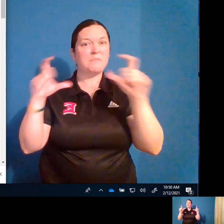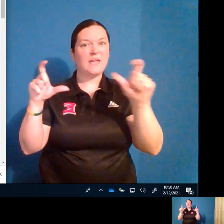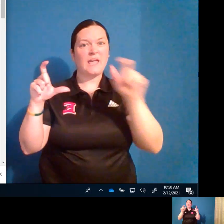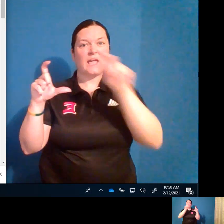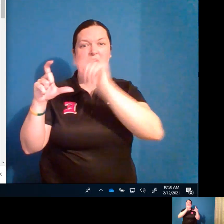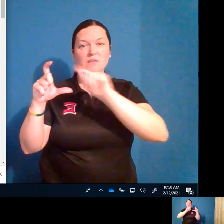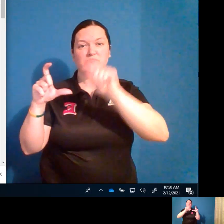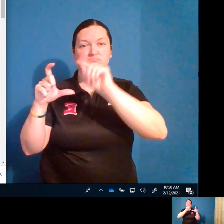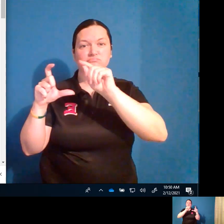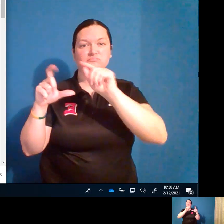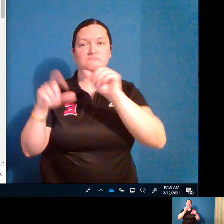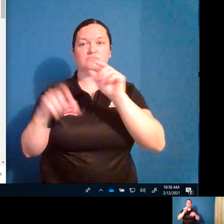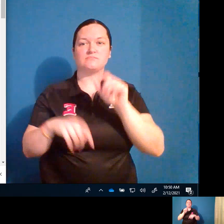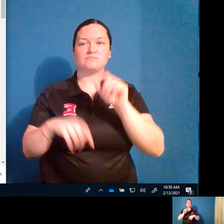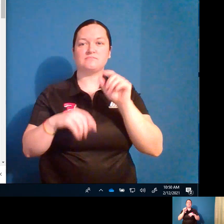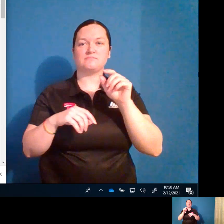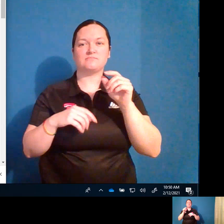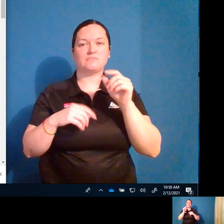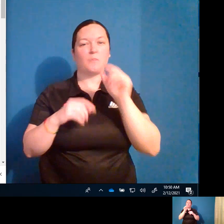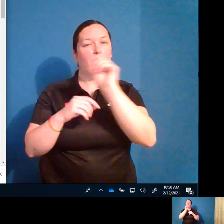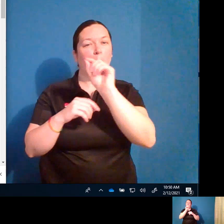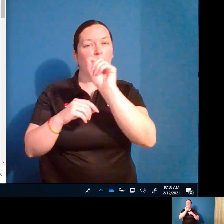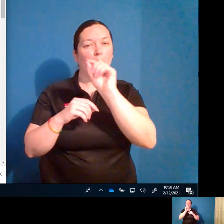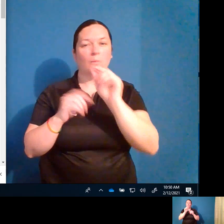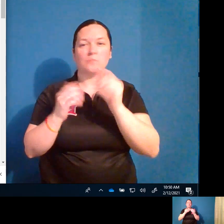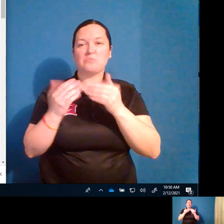want. I can put a nose in here.